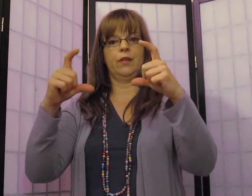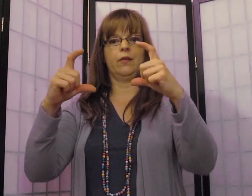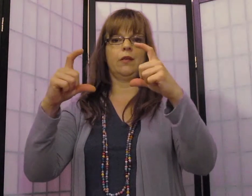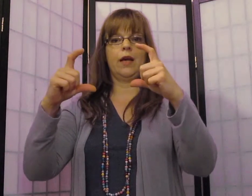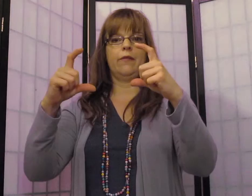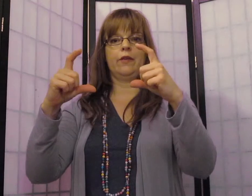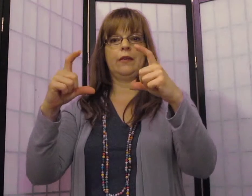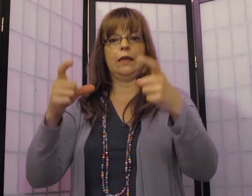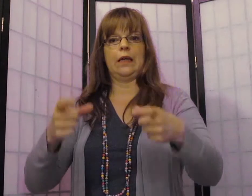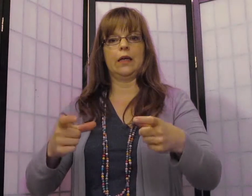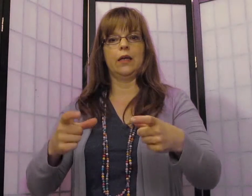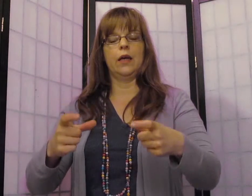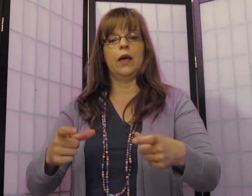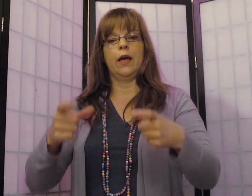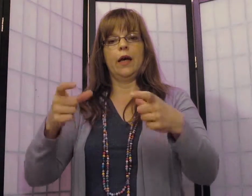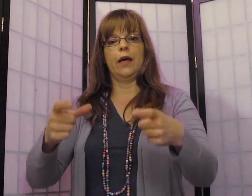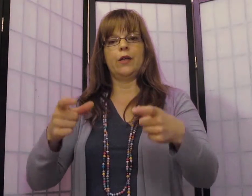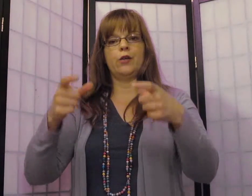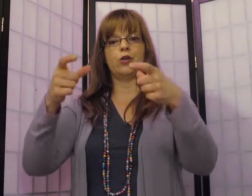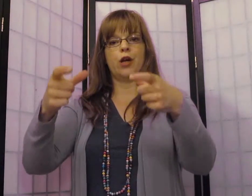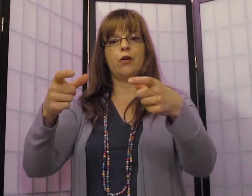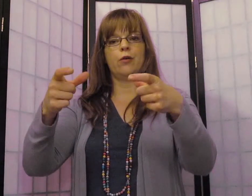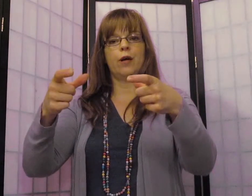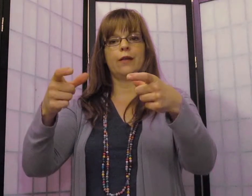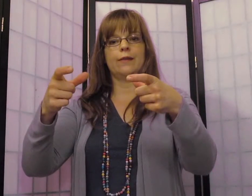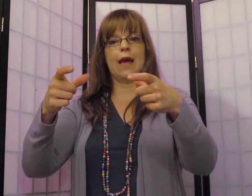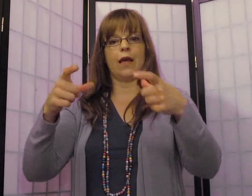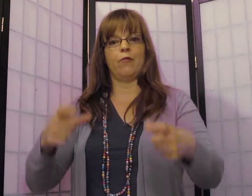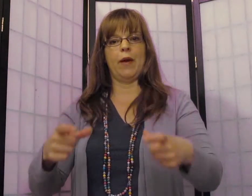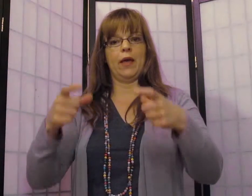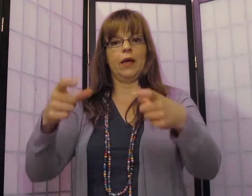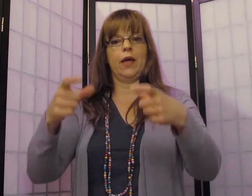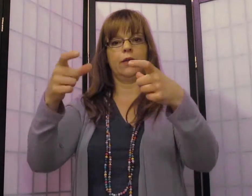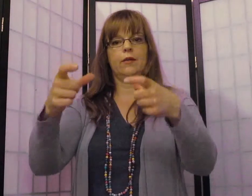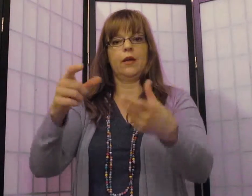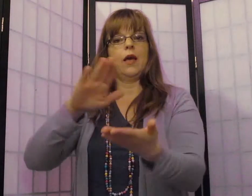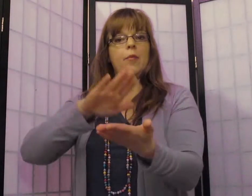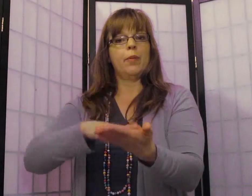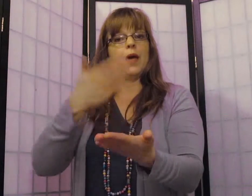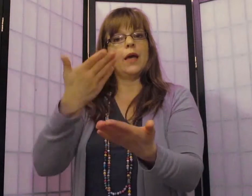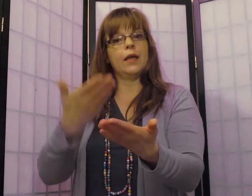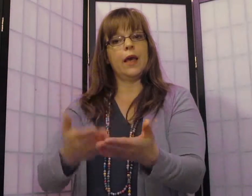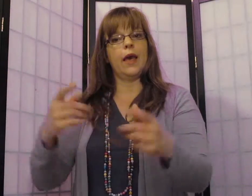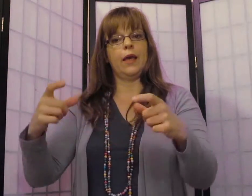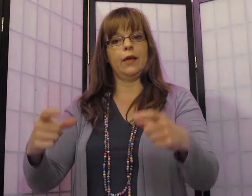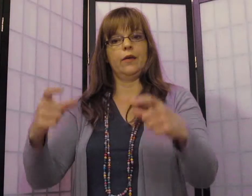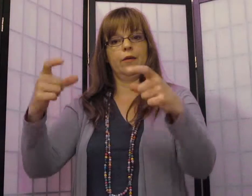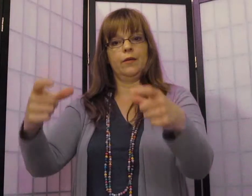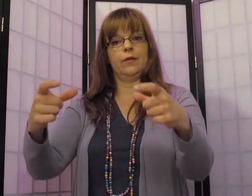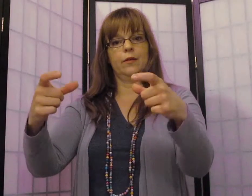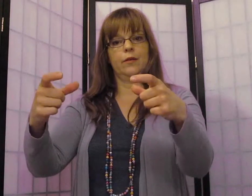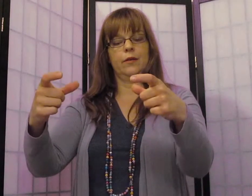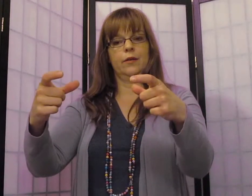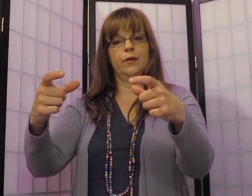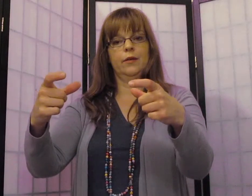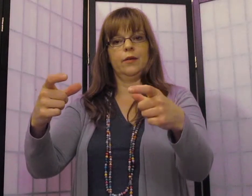is kind of a C hand, and you show a stack of pancakes. Pancake,